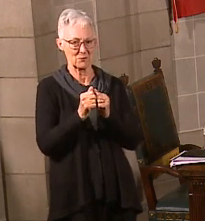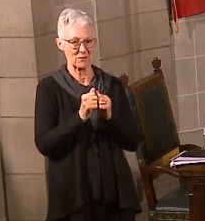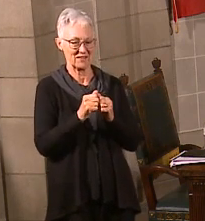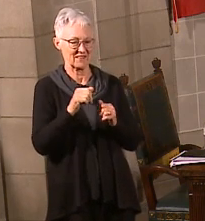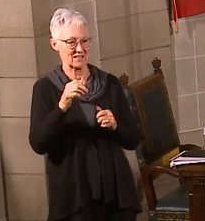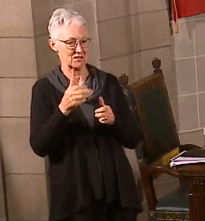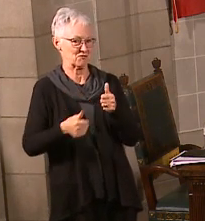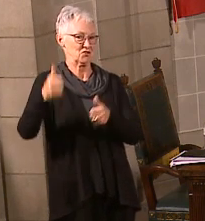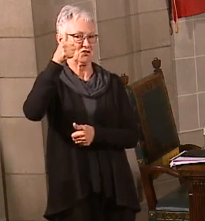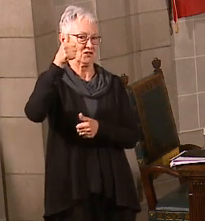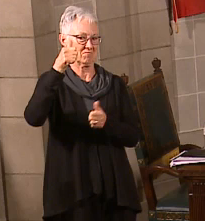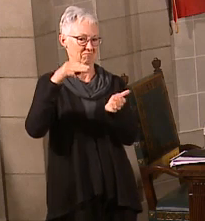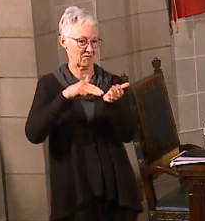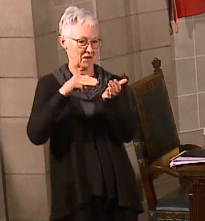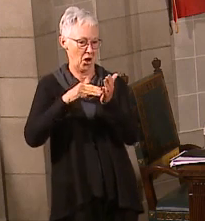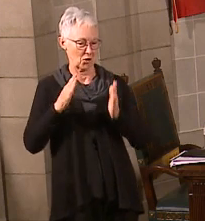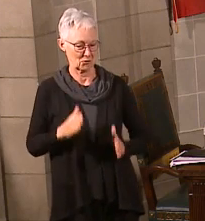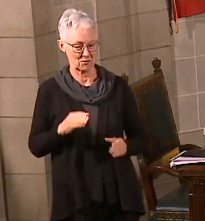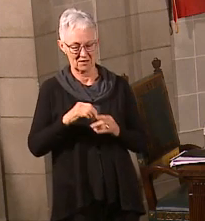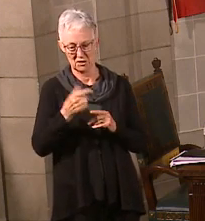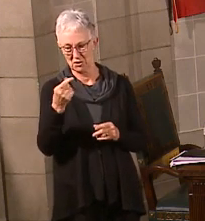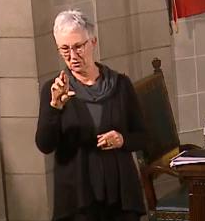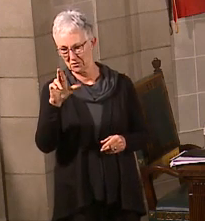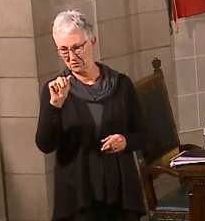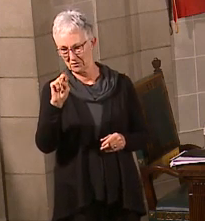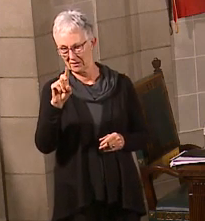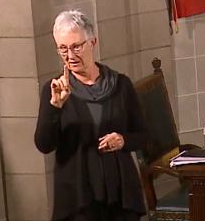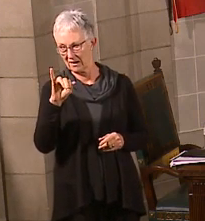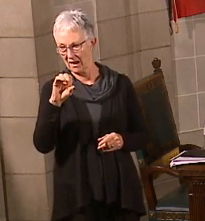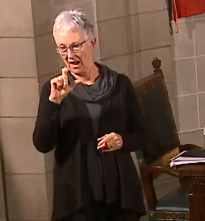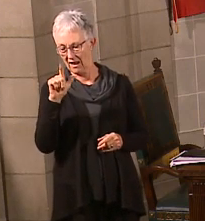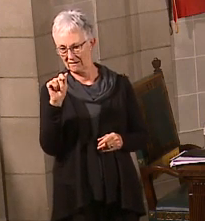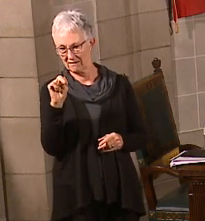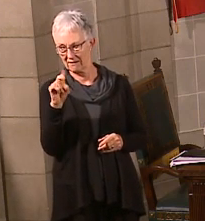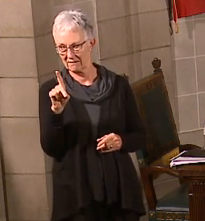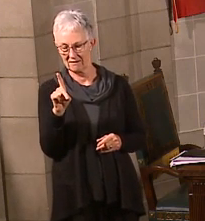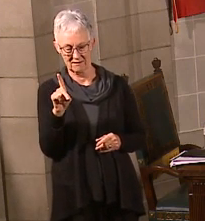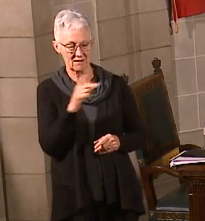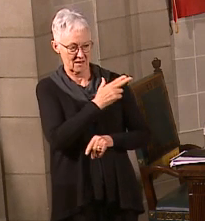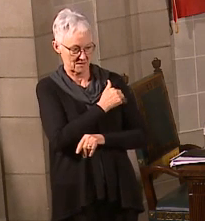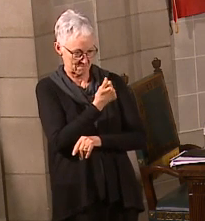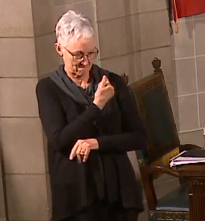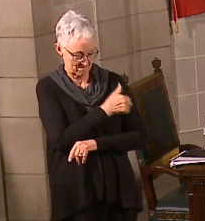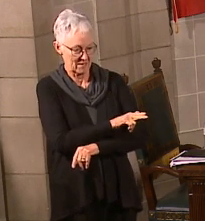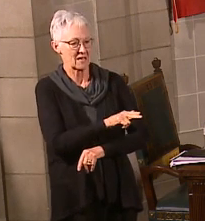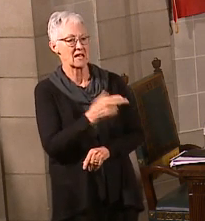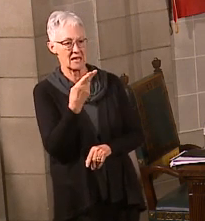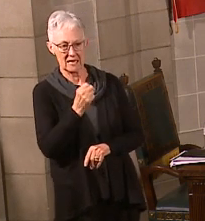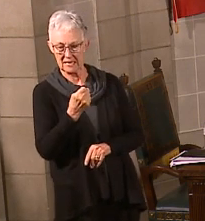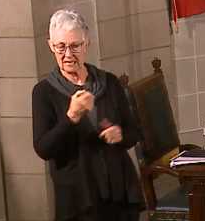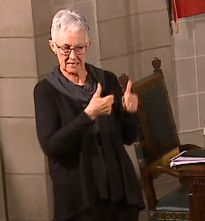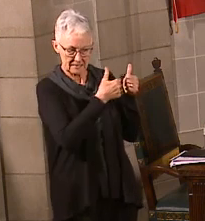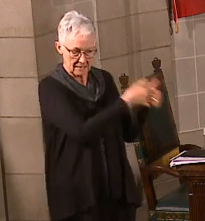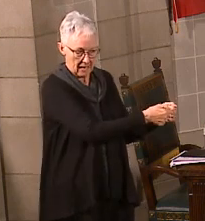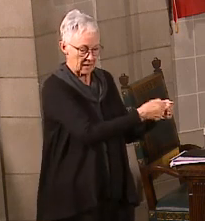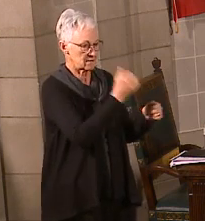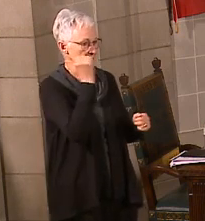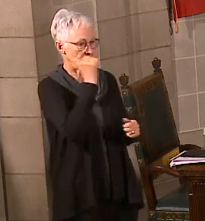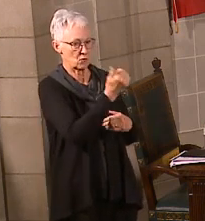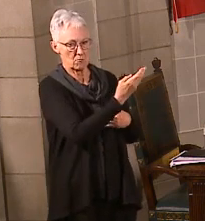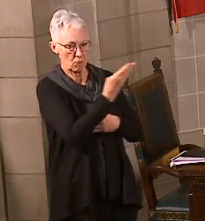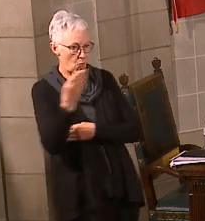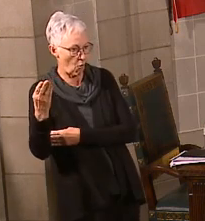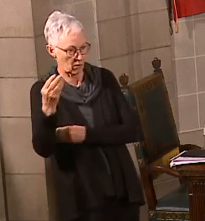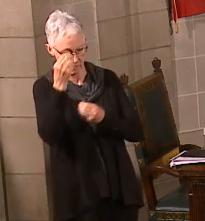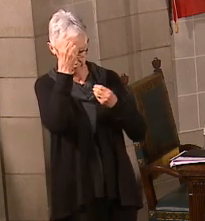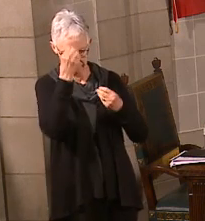Island. And he does text me the numbers in the morning, and I usually try to communicate with him personally before the conference here so I